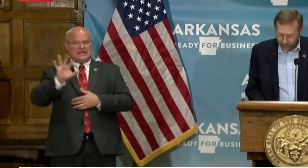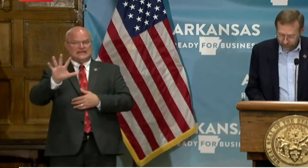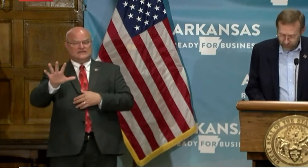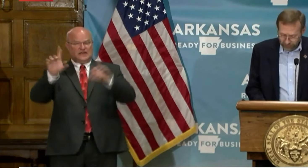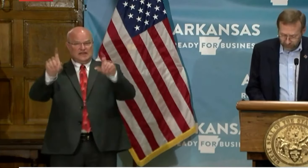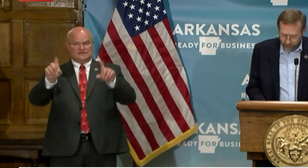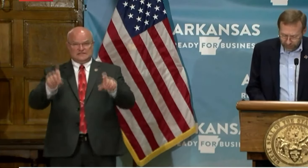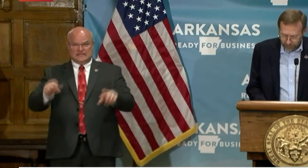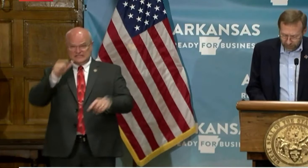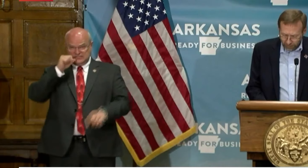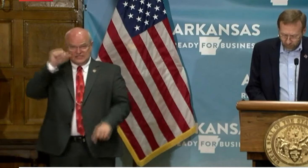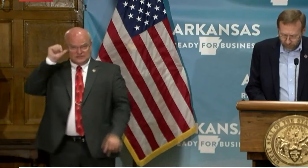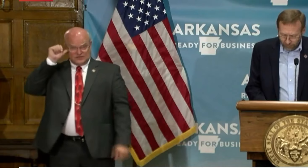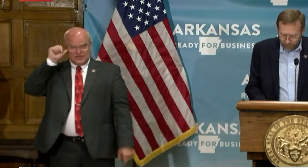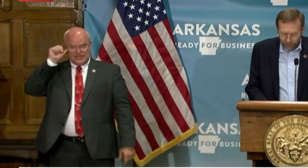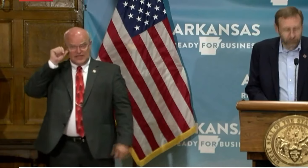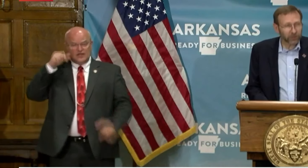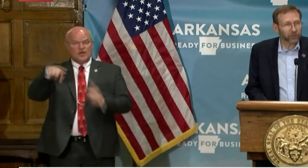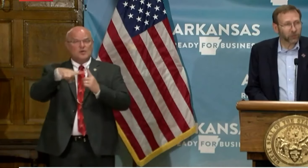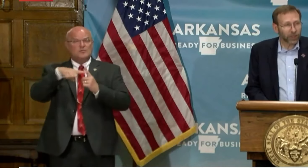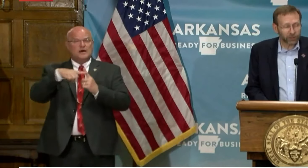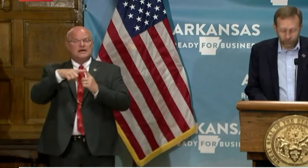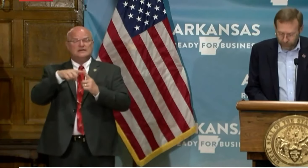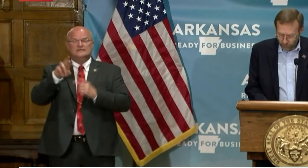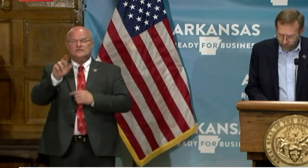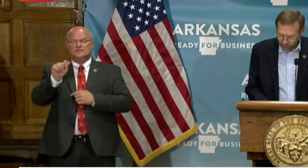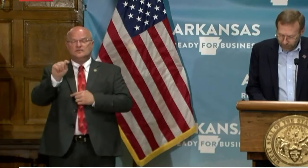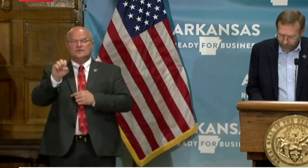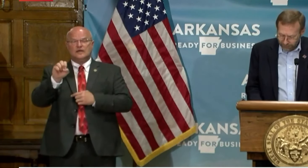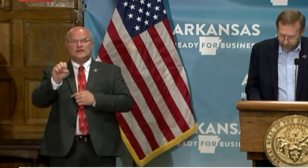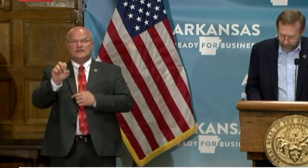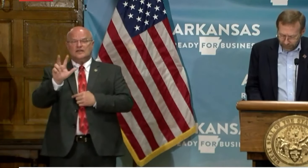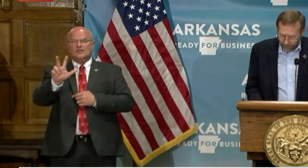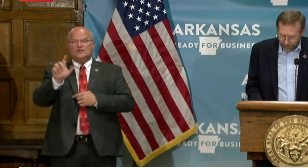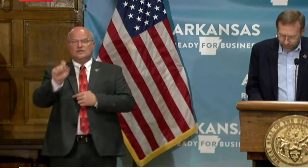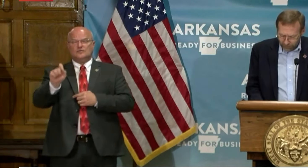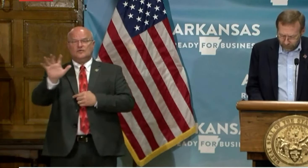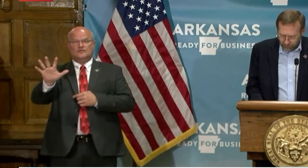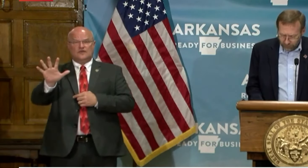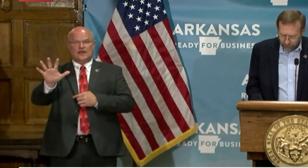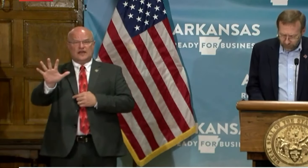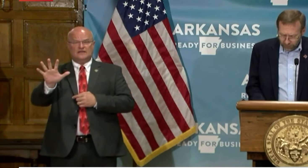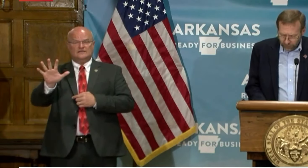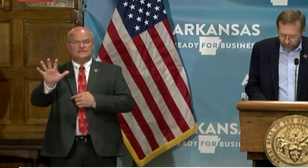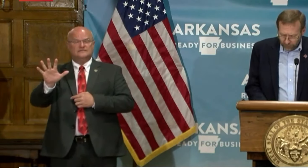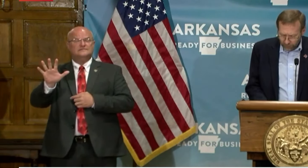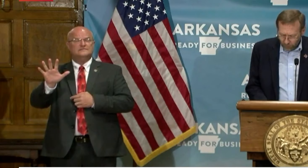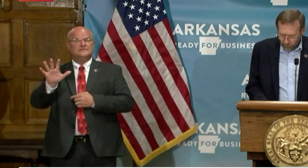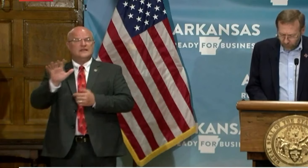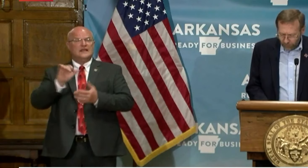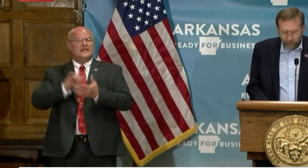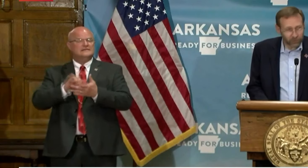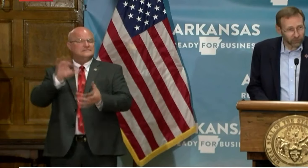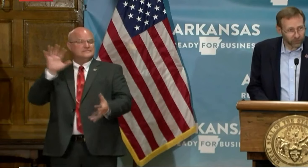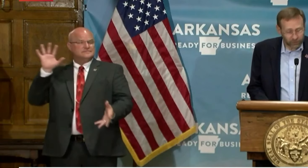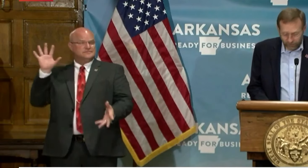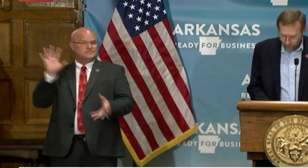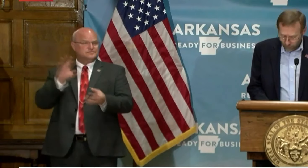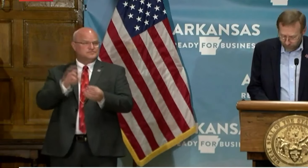3,195 tests yesterday with a positivity rate of 3.5. That brings us to a total